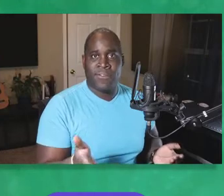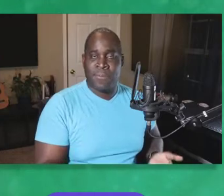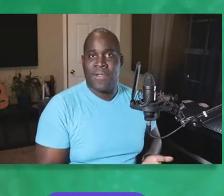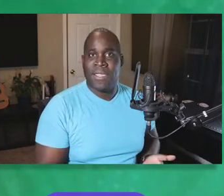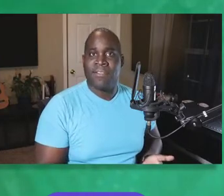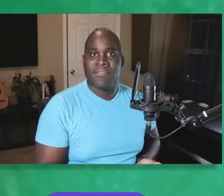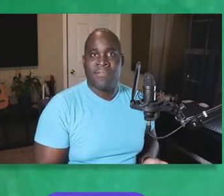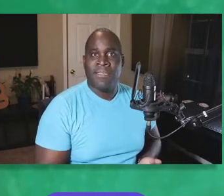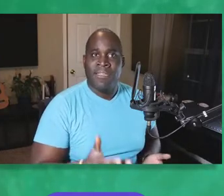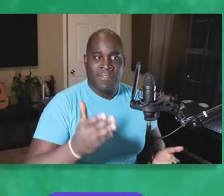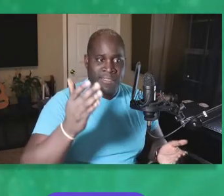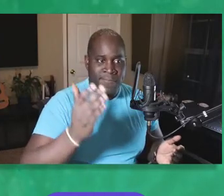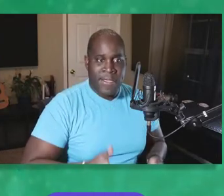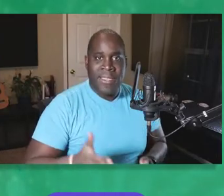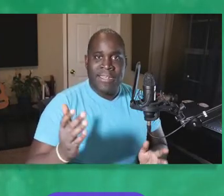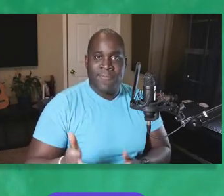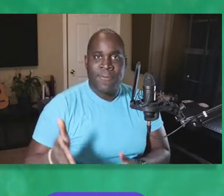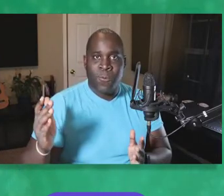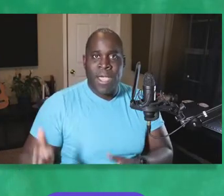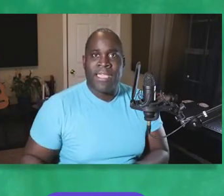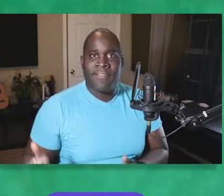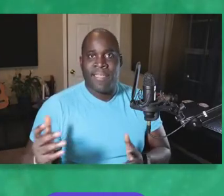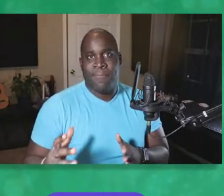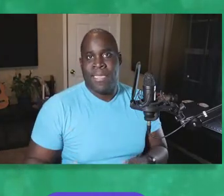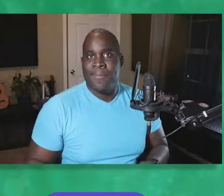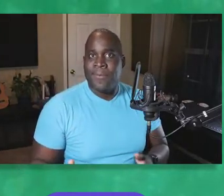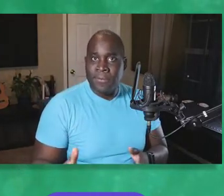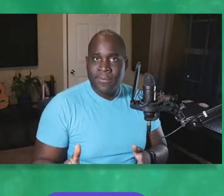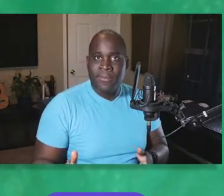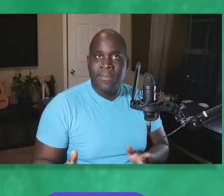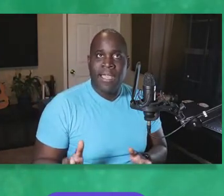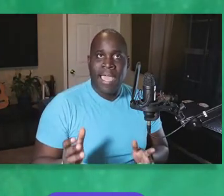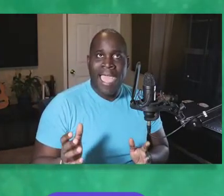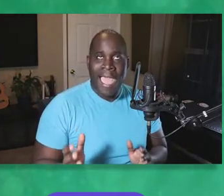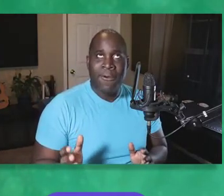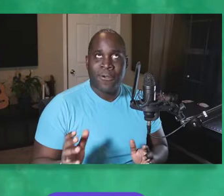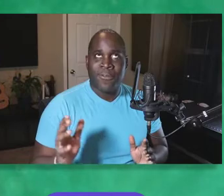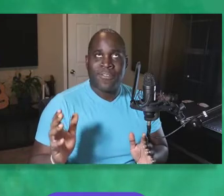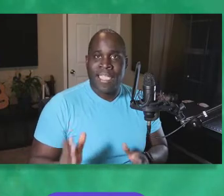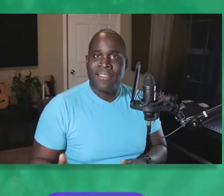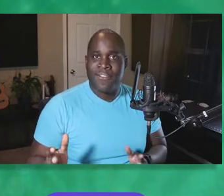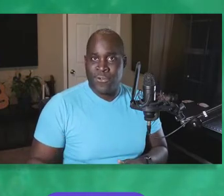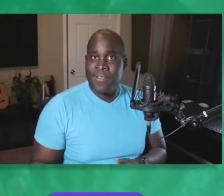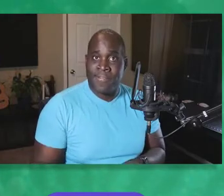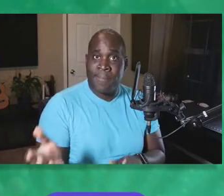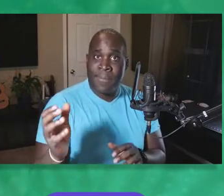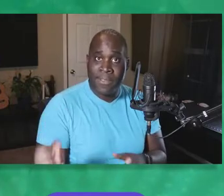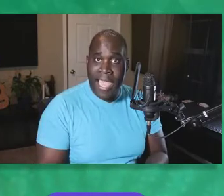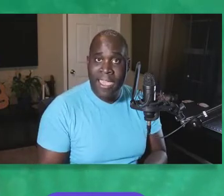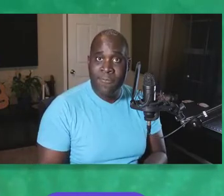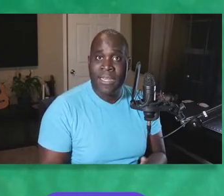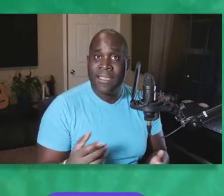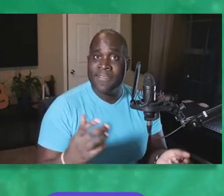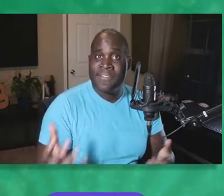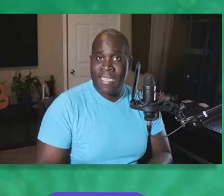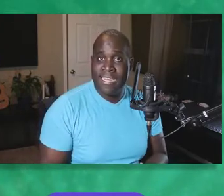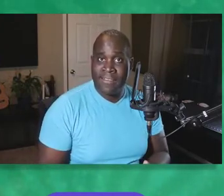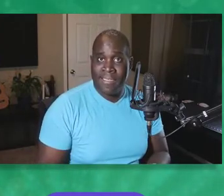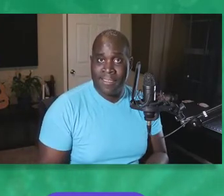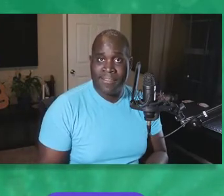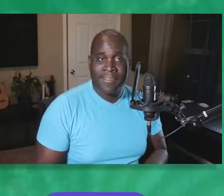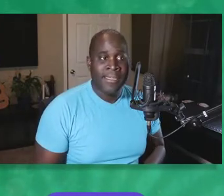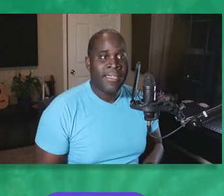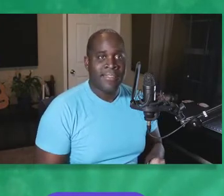to experience the very different ways that people or stylistic choices that people have when it comes to